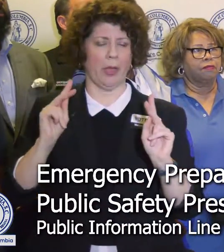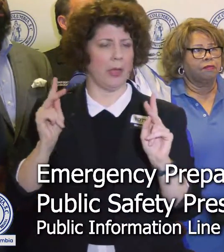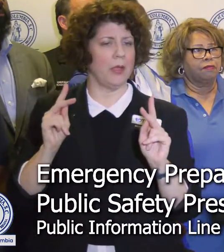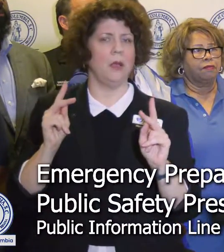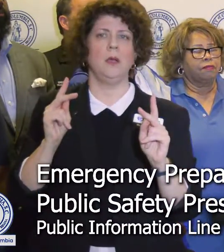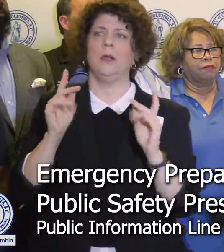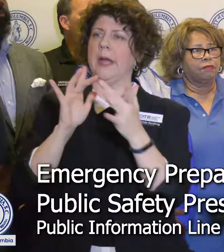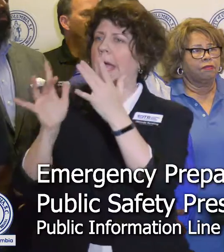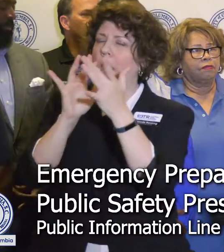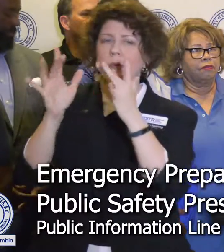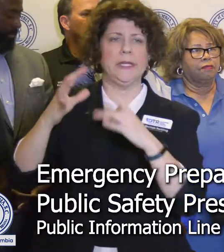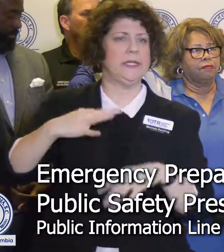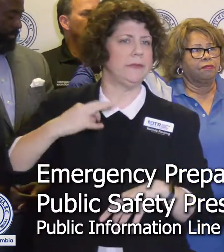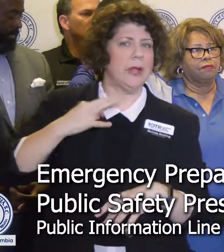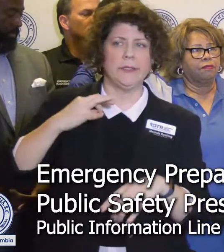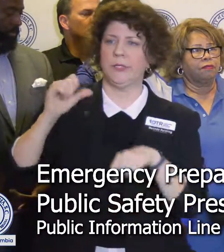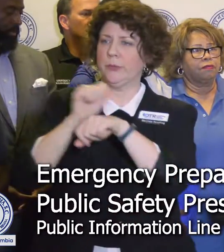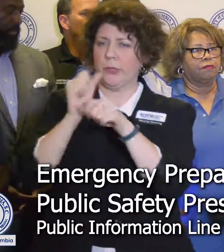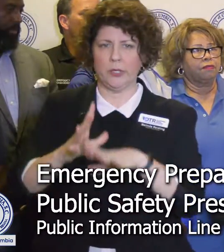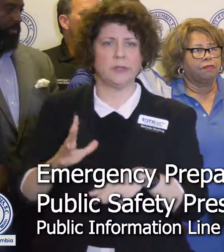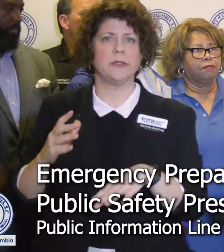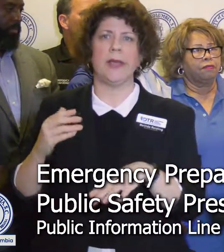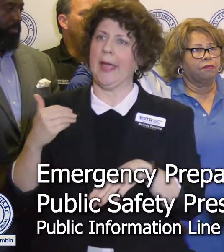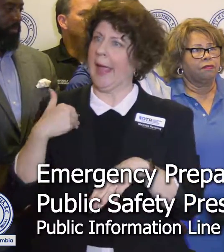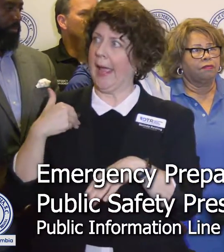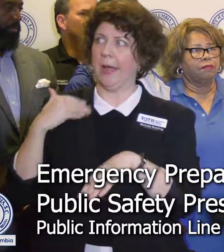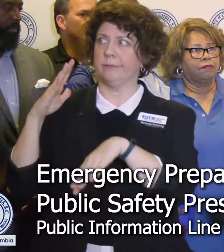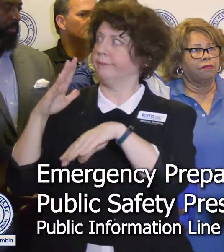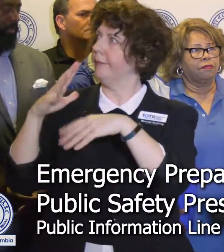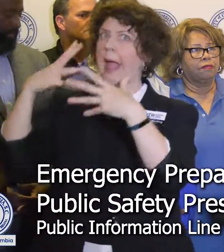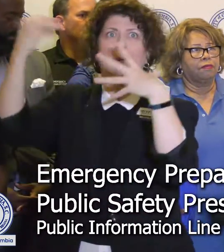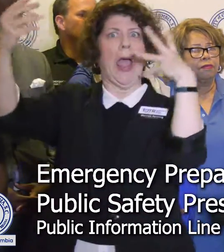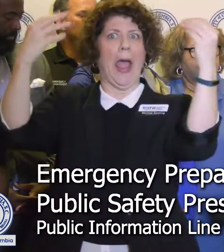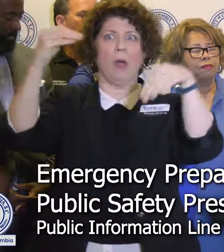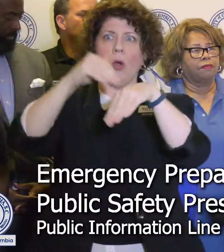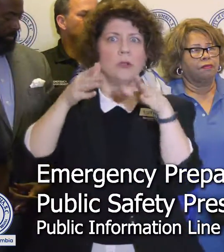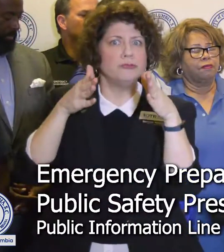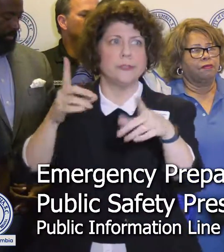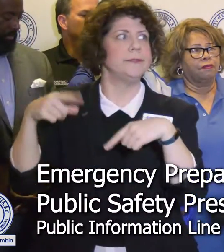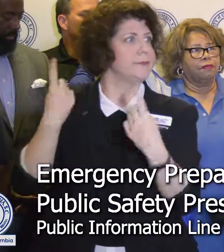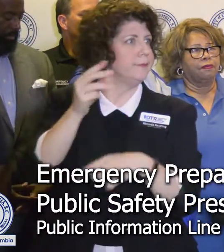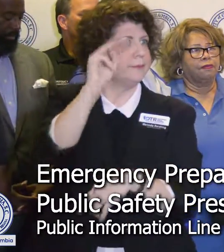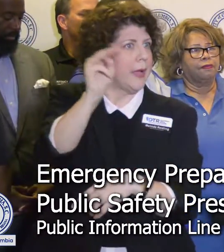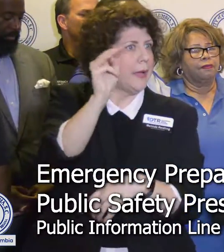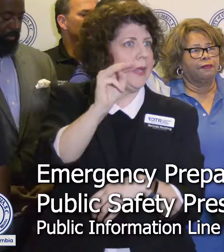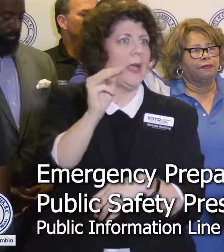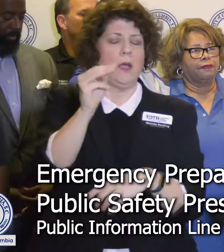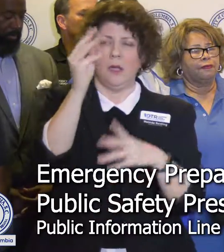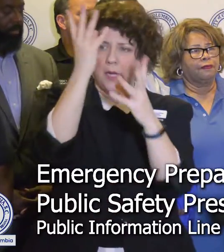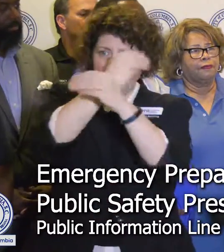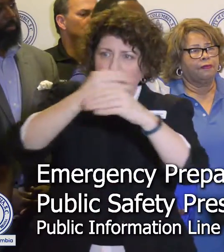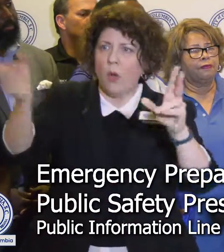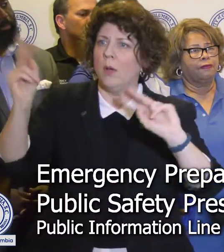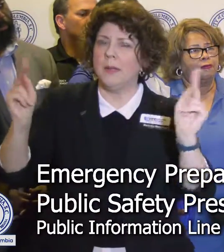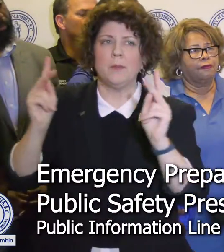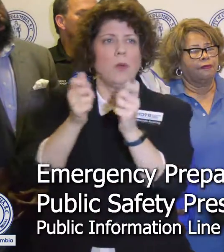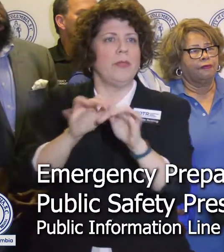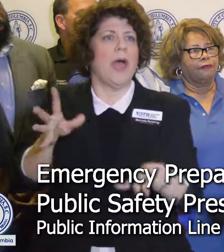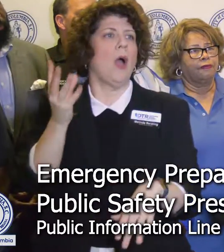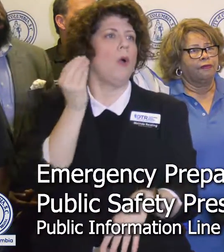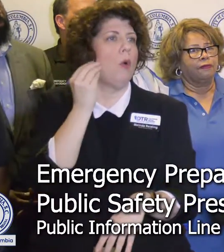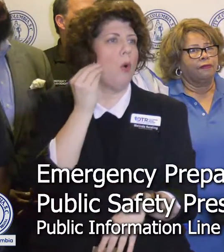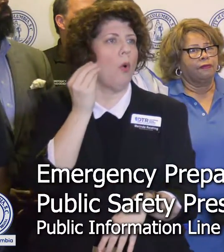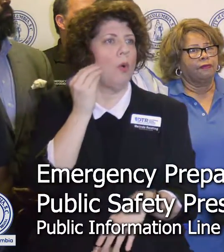street outreach volunteers and workers out on the street since Monday, letting our people that are unsheltered know what various